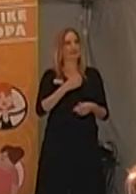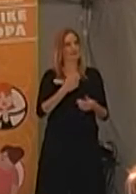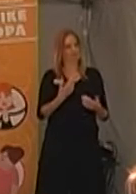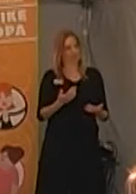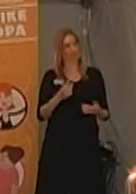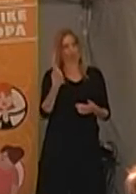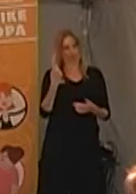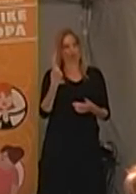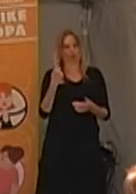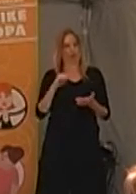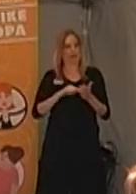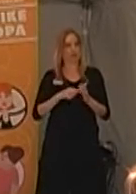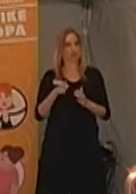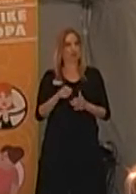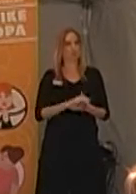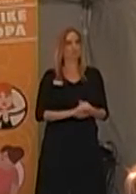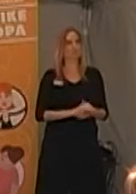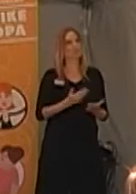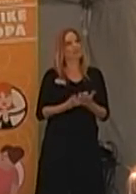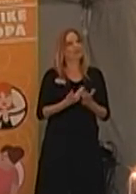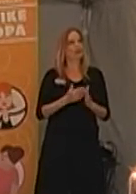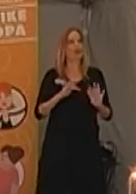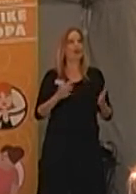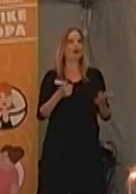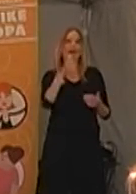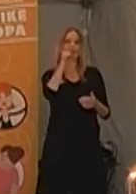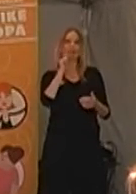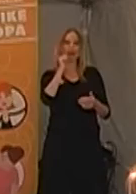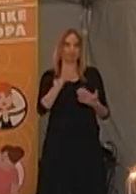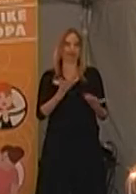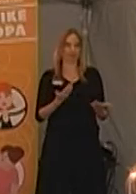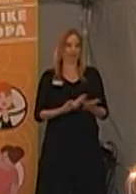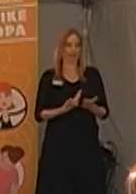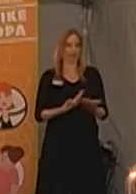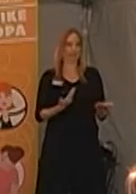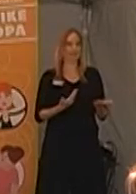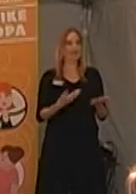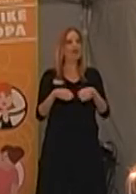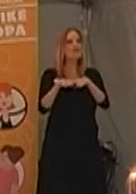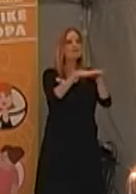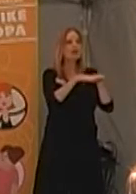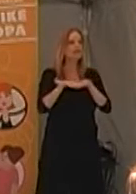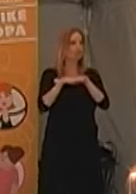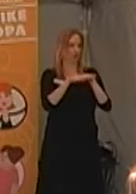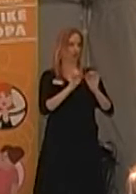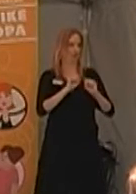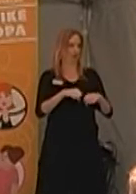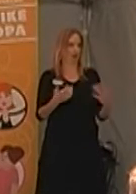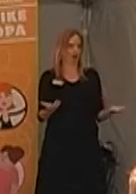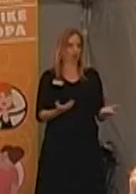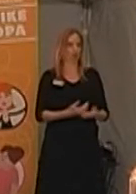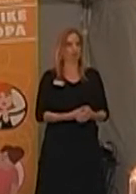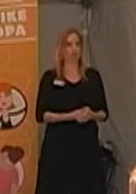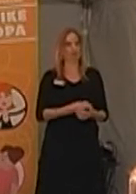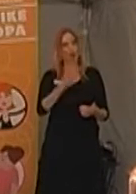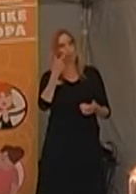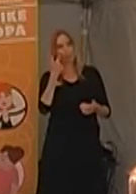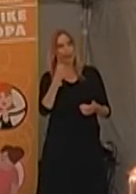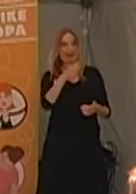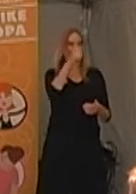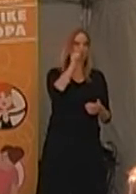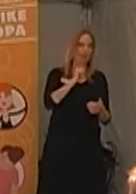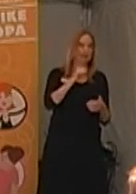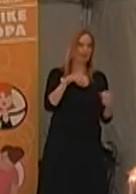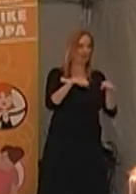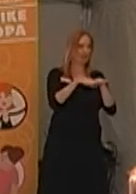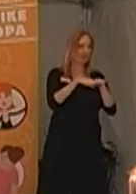question, for instance, for women, the chance for equality between man and woman